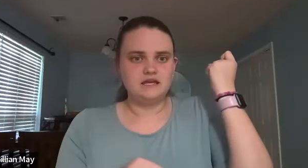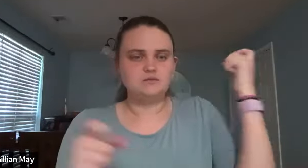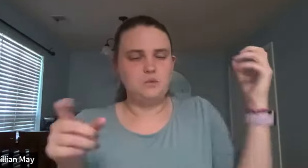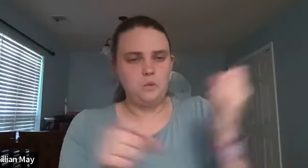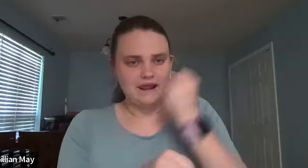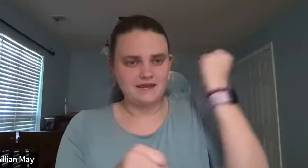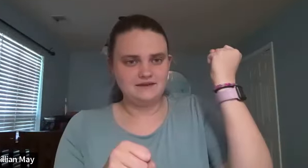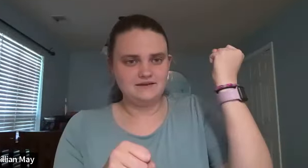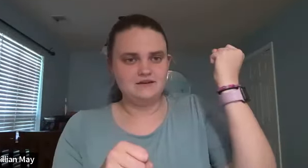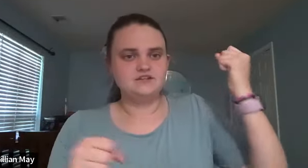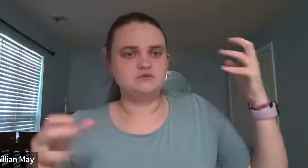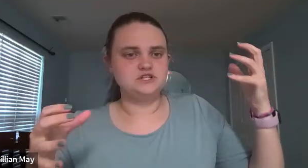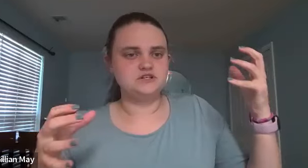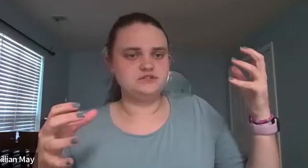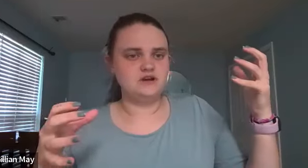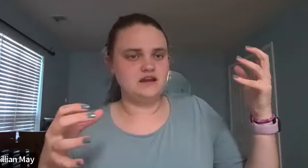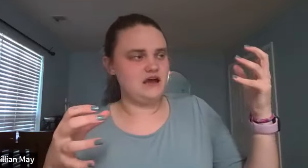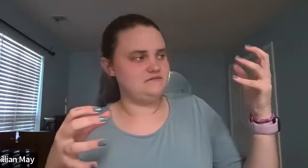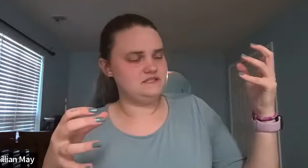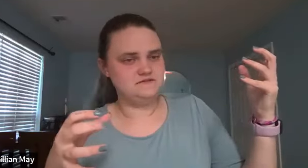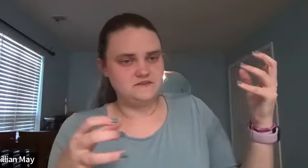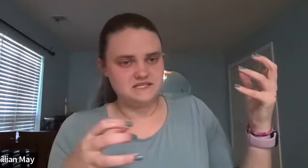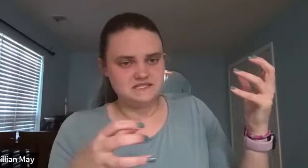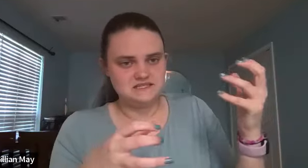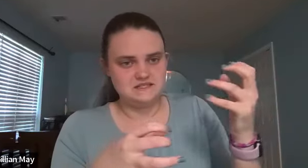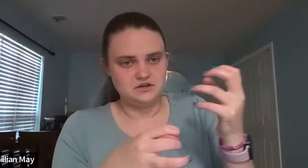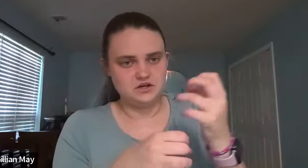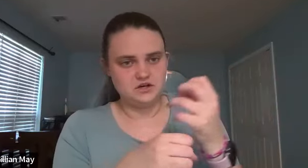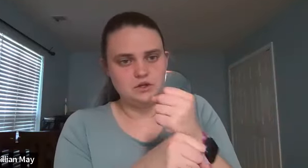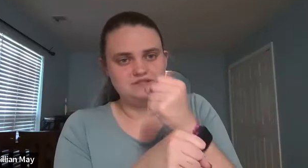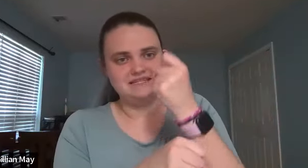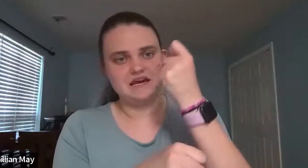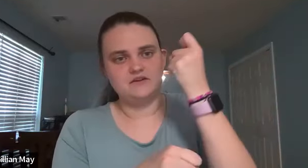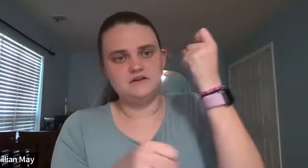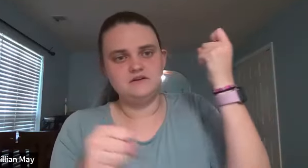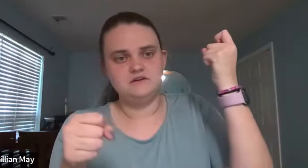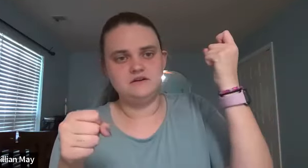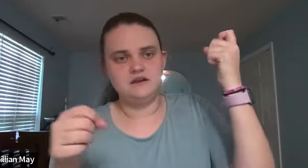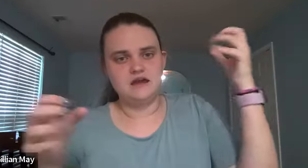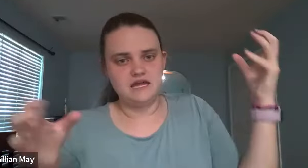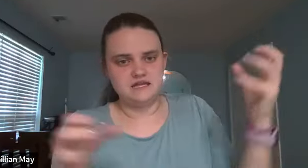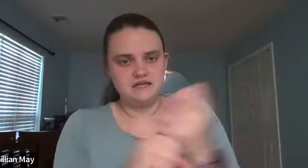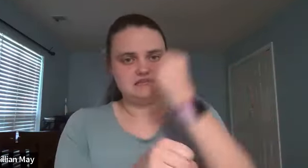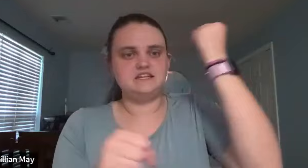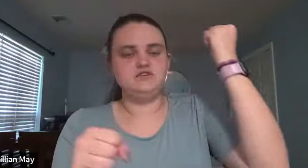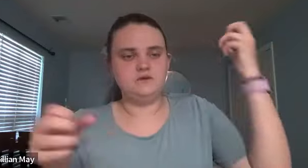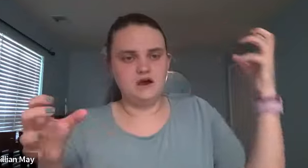It's win. So what you're going to do is you kind of have these fists, they're going to close together and it's like you've gotten